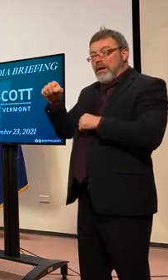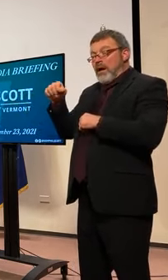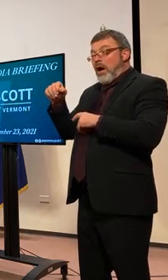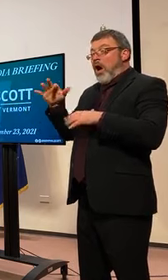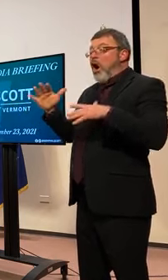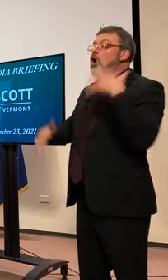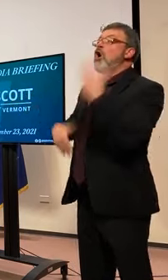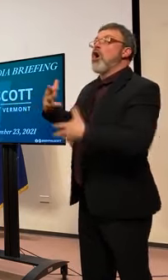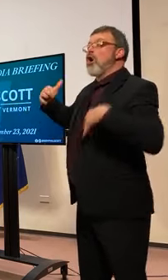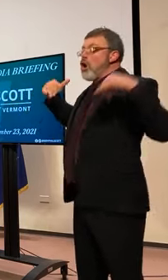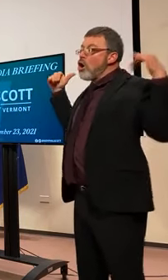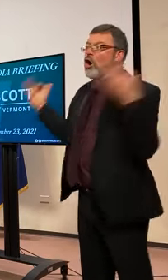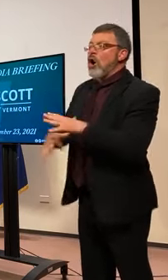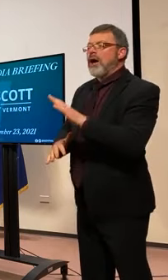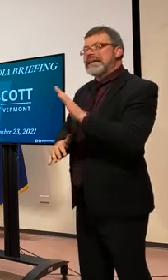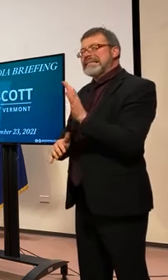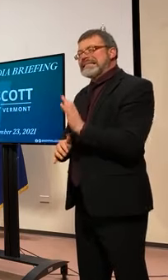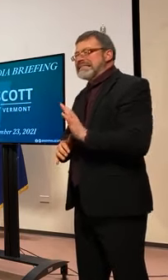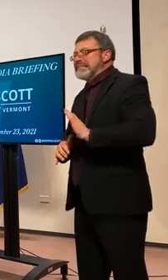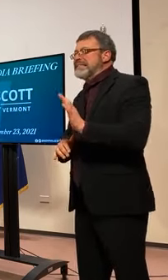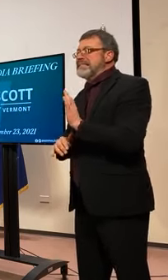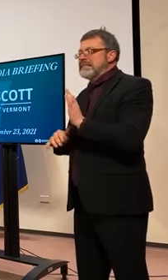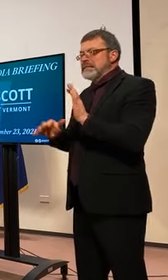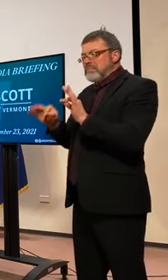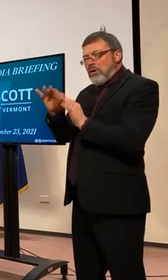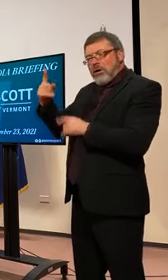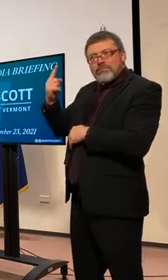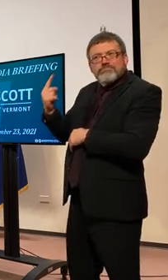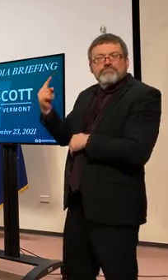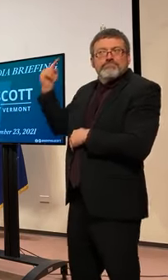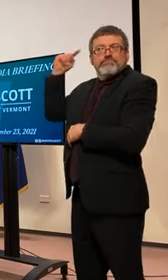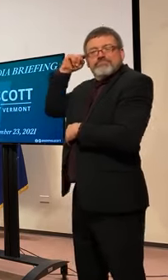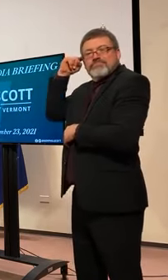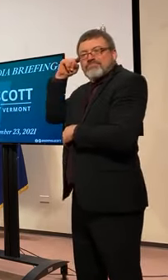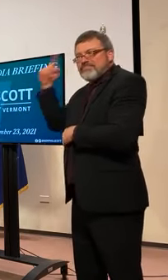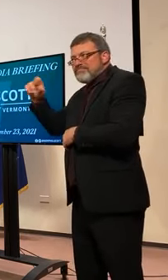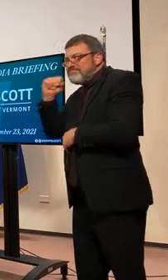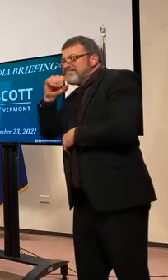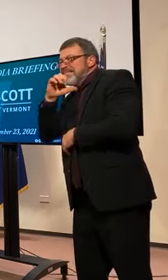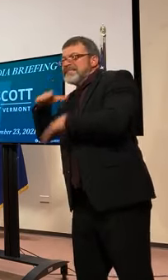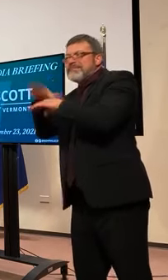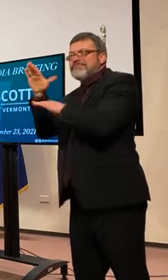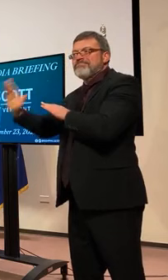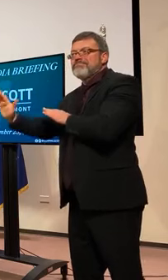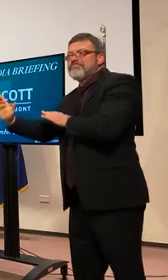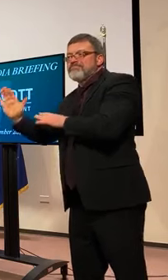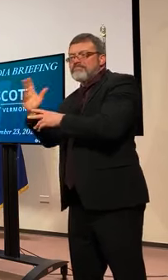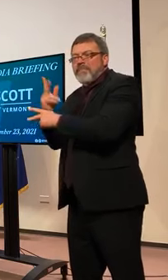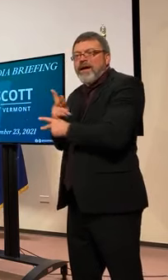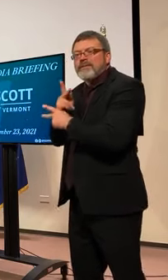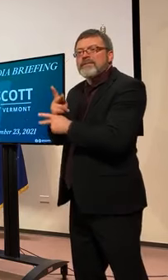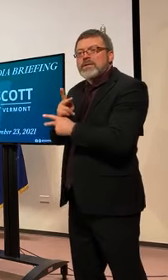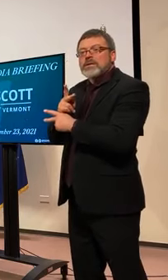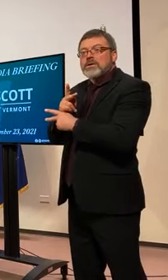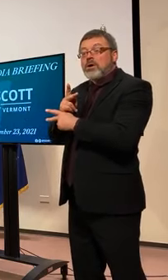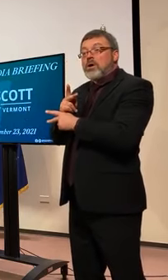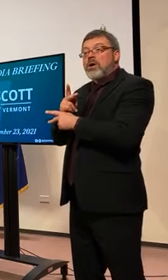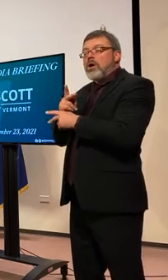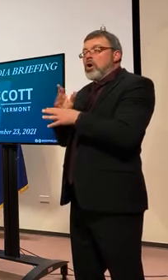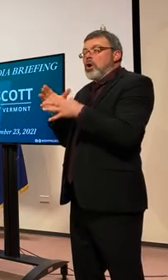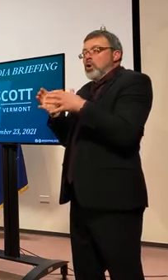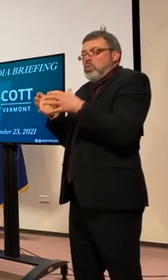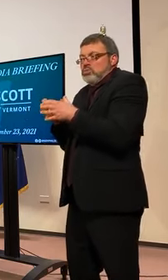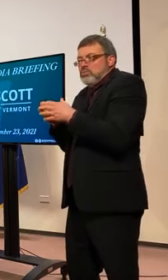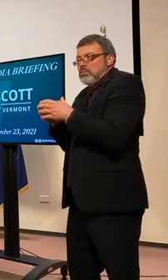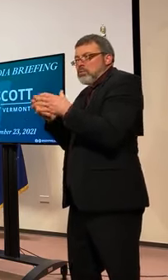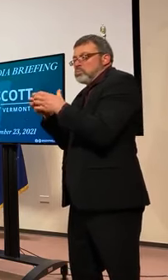ones around your dinner table. Remember, the smaller and more vaccinated your gathering is, the safer